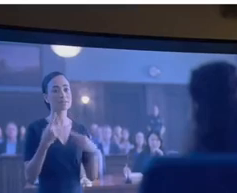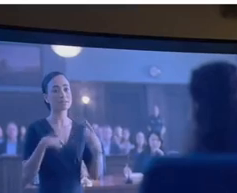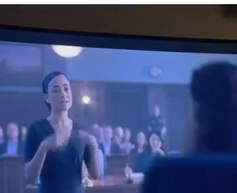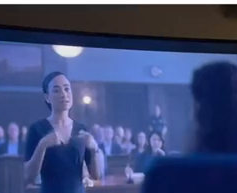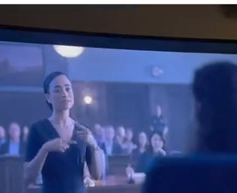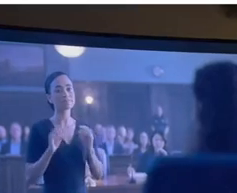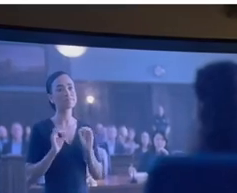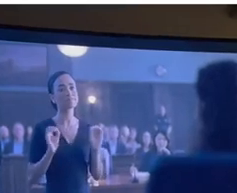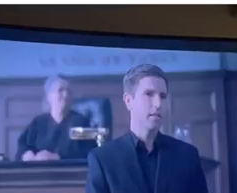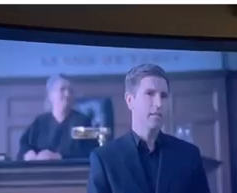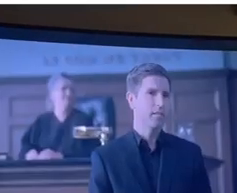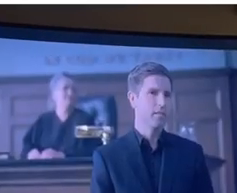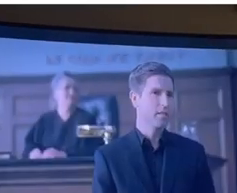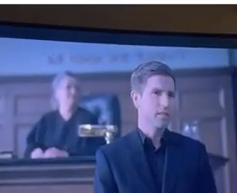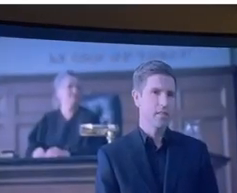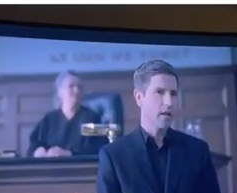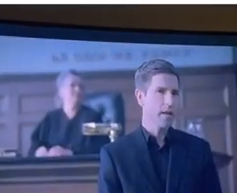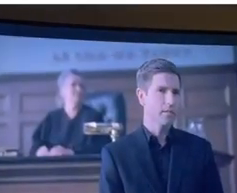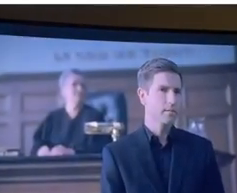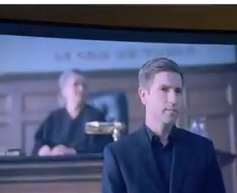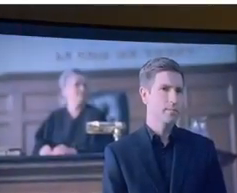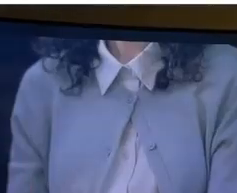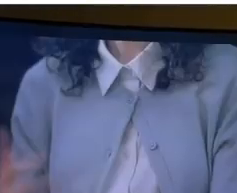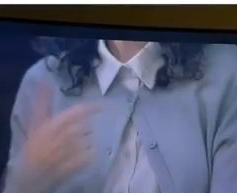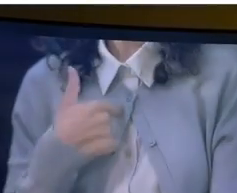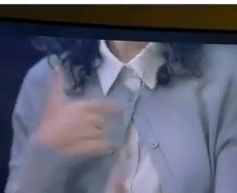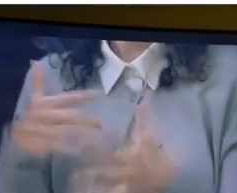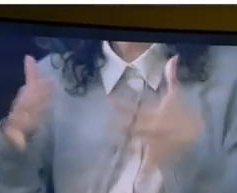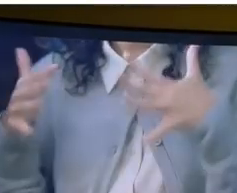Growing up in a family that didn't sign?